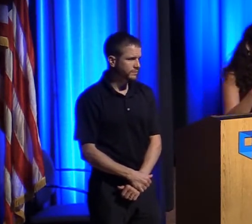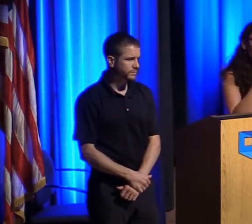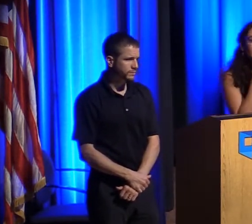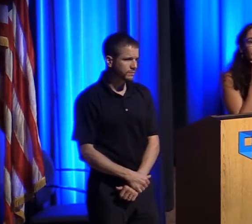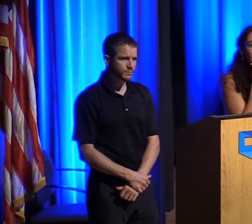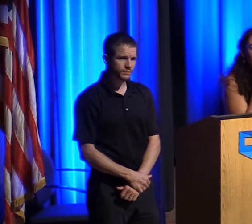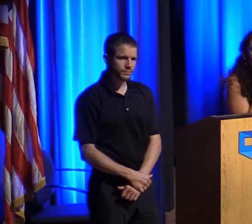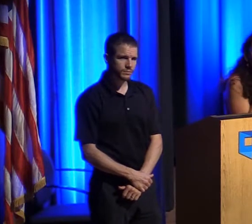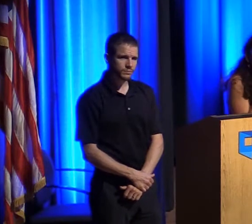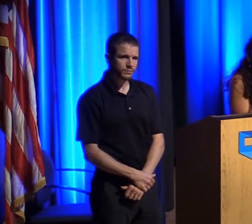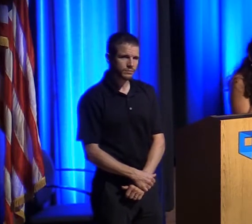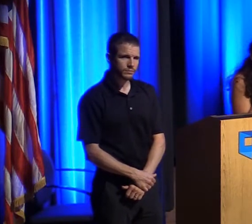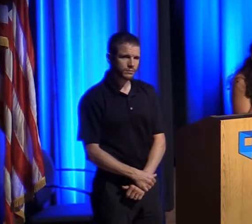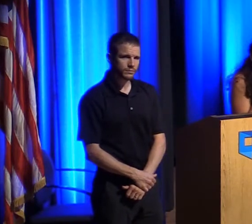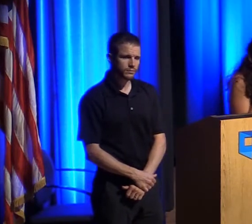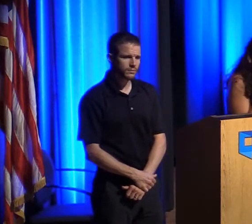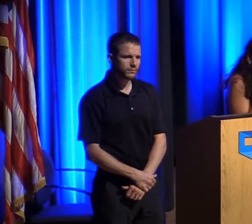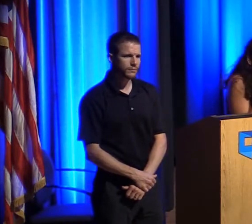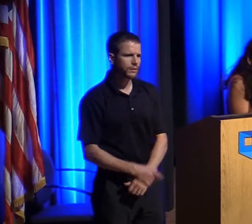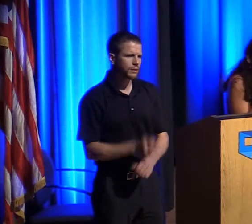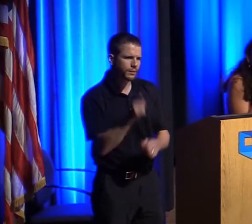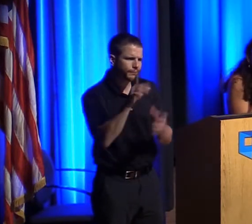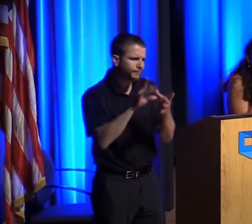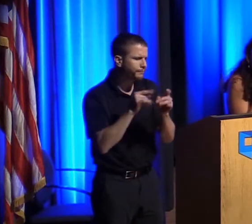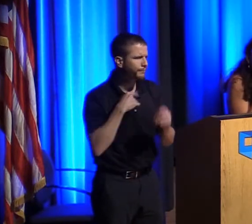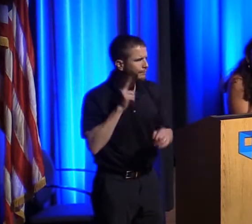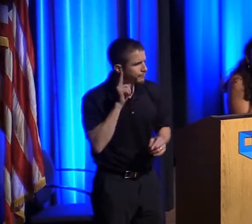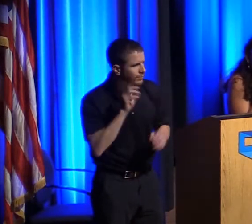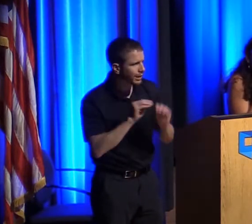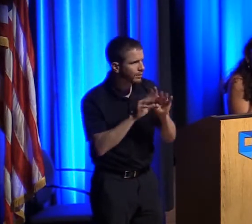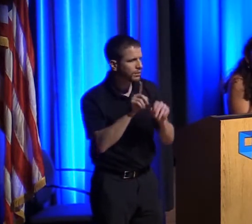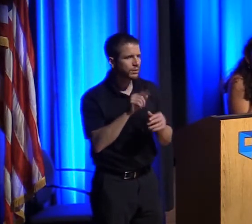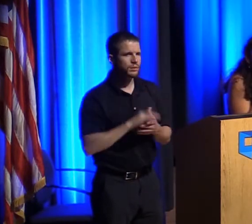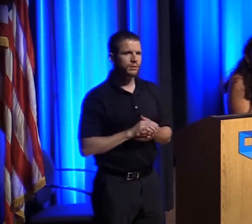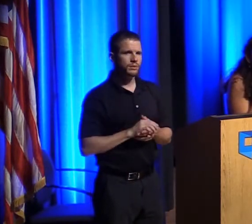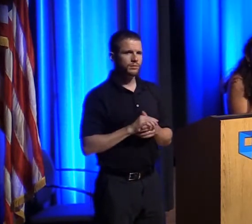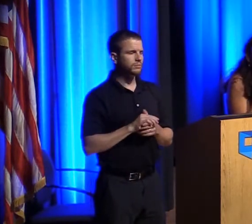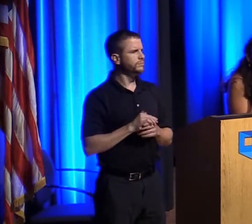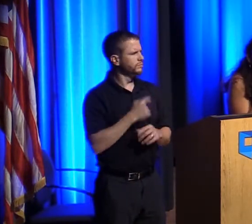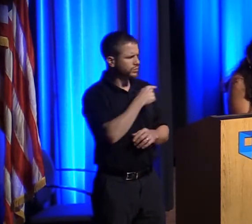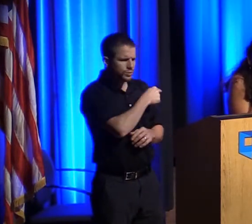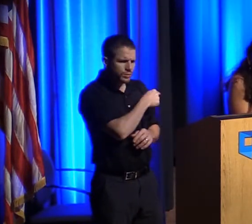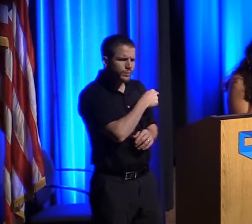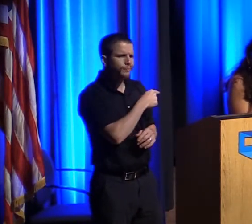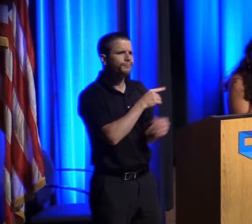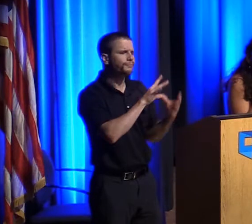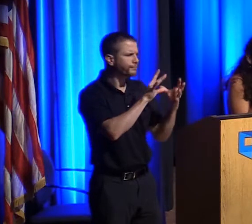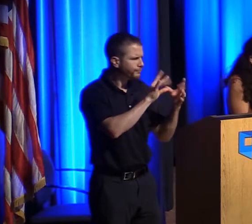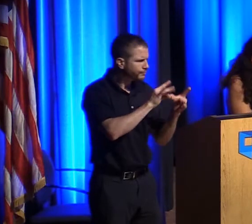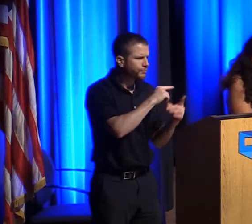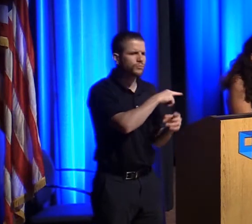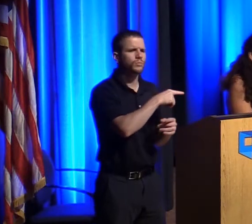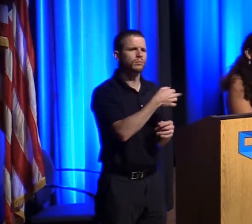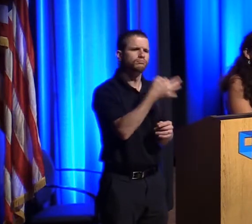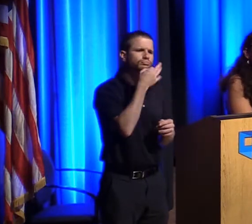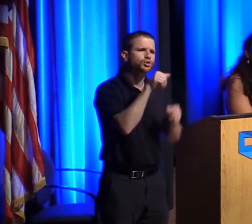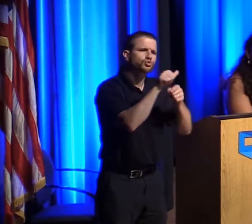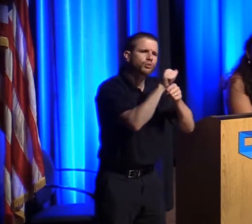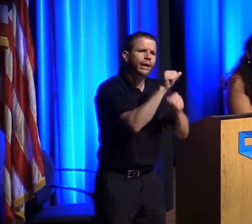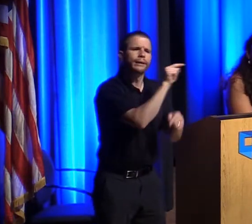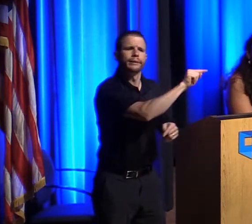what you do, if I understand you correctly, you do some training in this area. So with the groups that you work